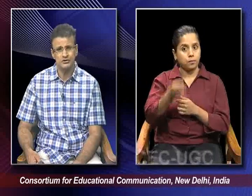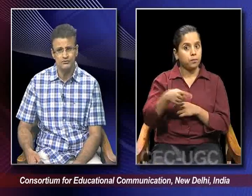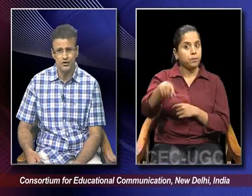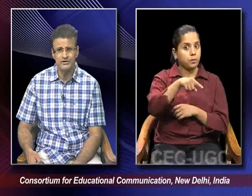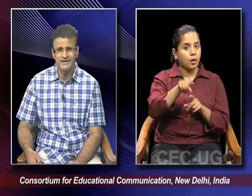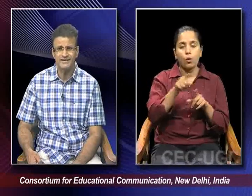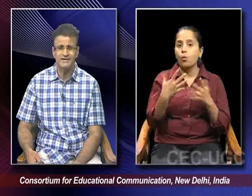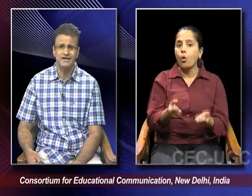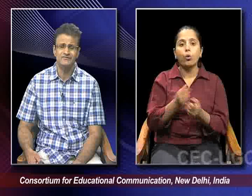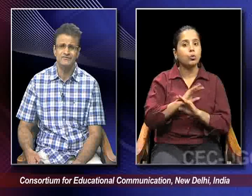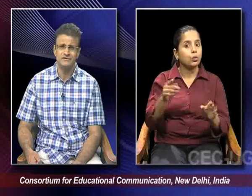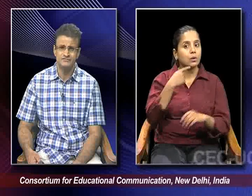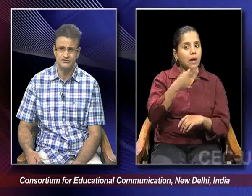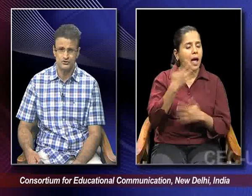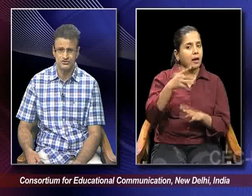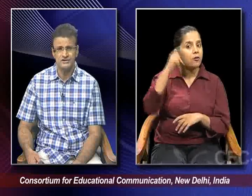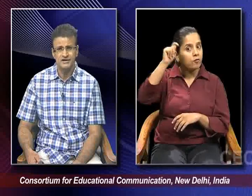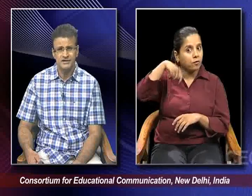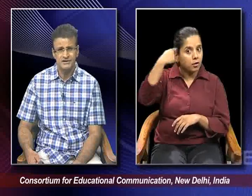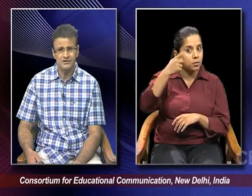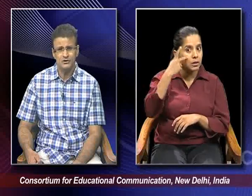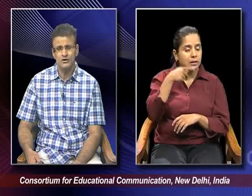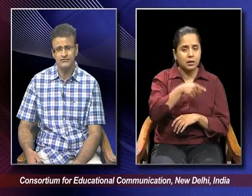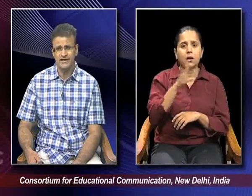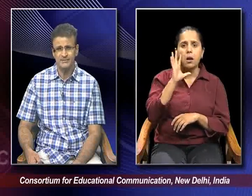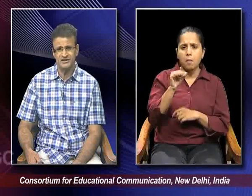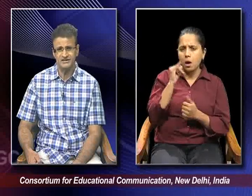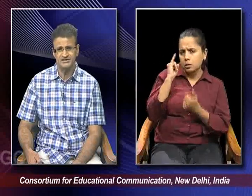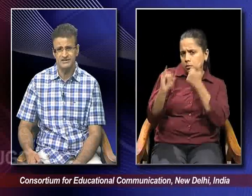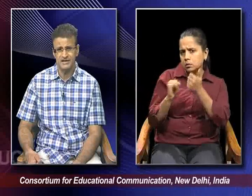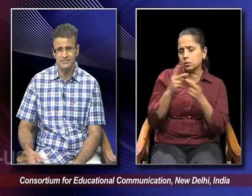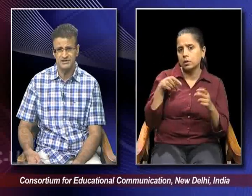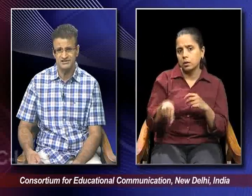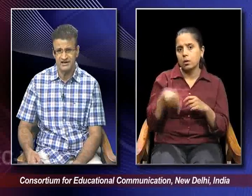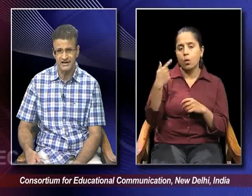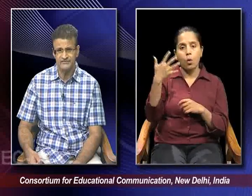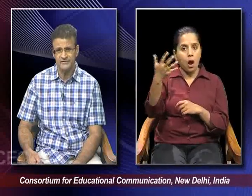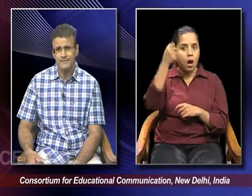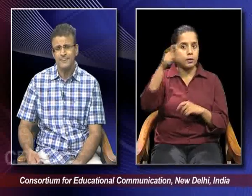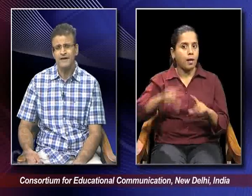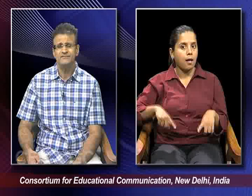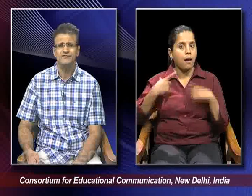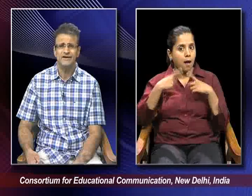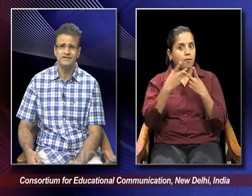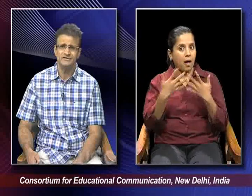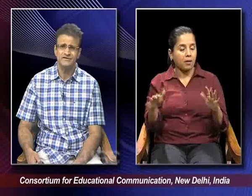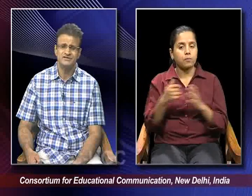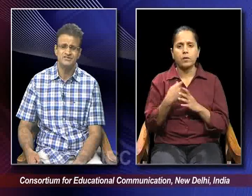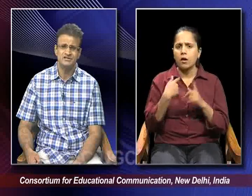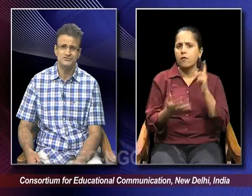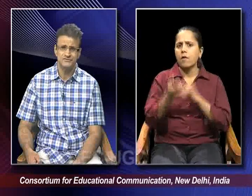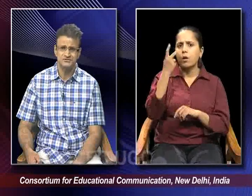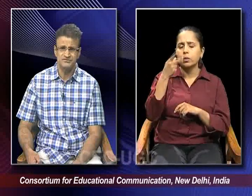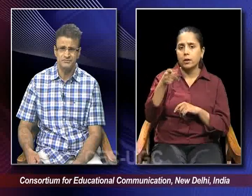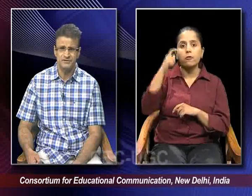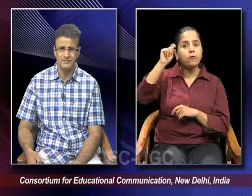did not want any kind of a film which was critical of the capitalists and the capitalist life. And we find that when these kinds